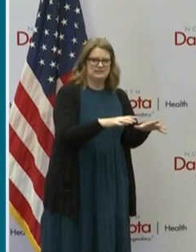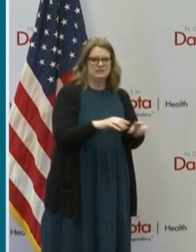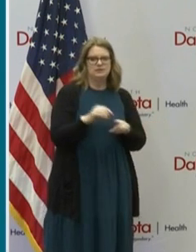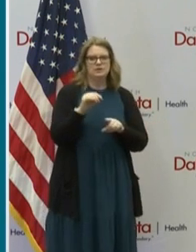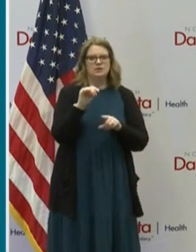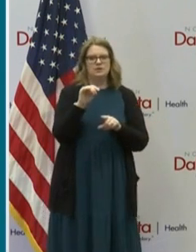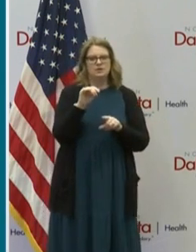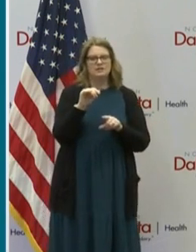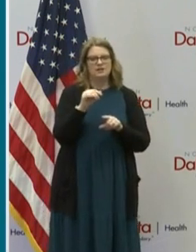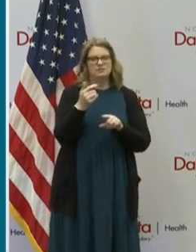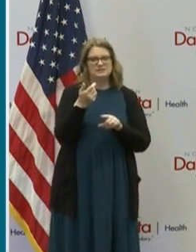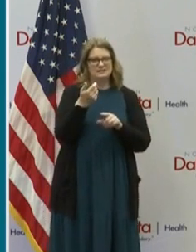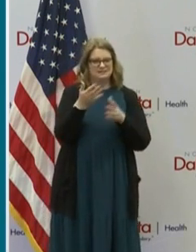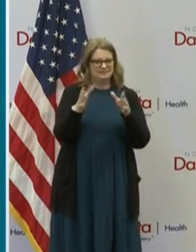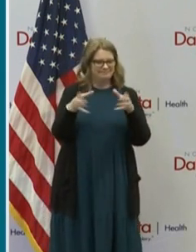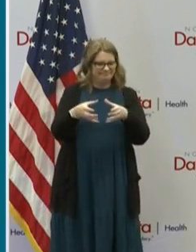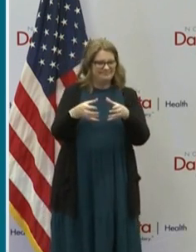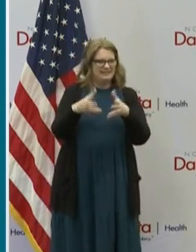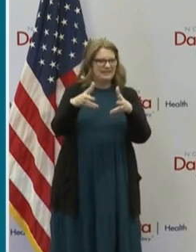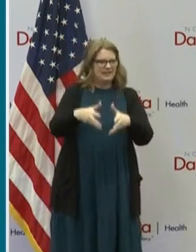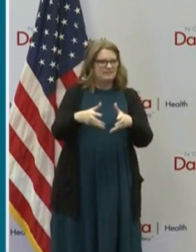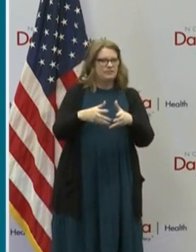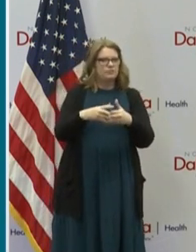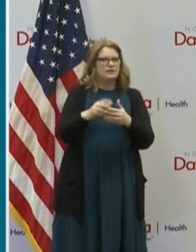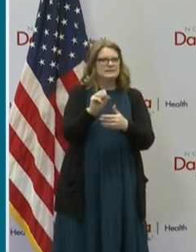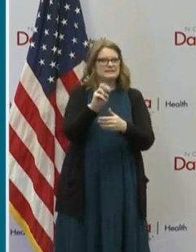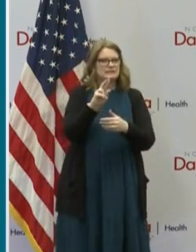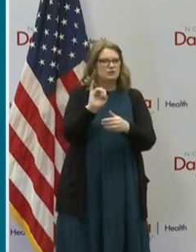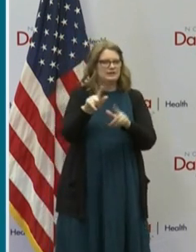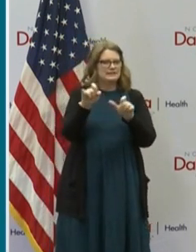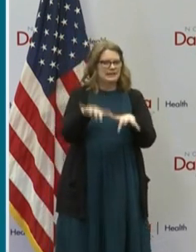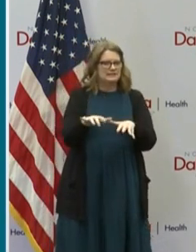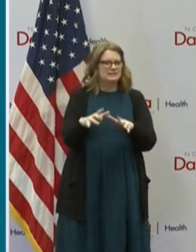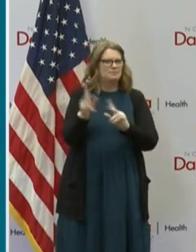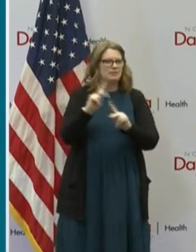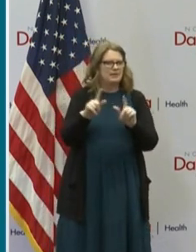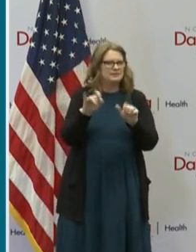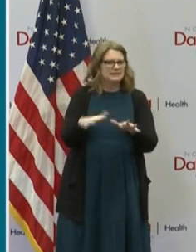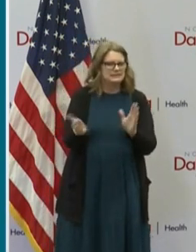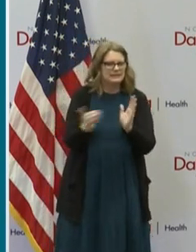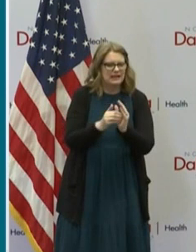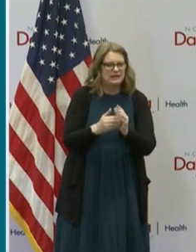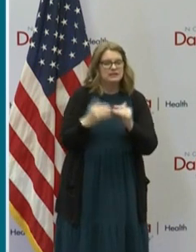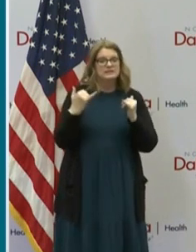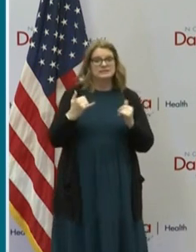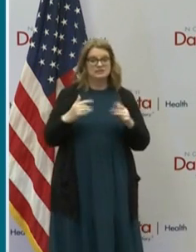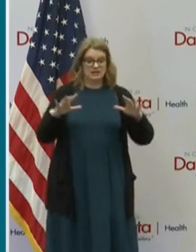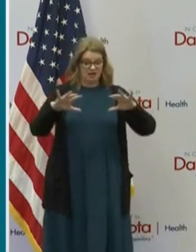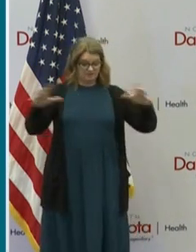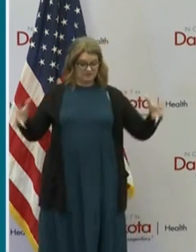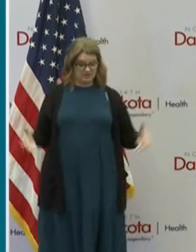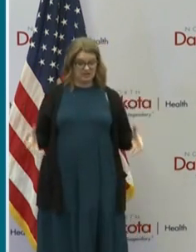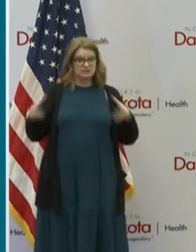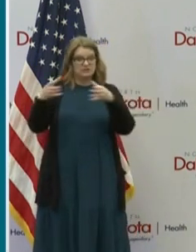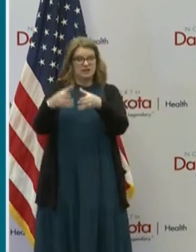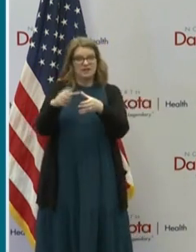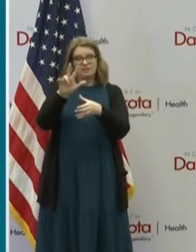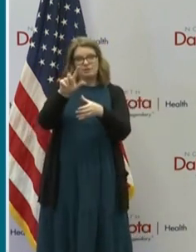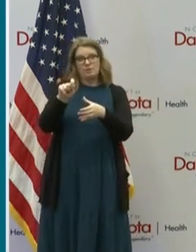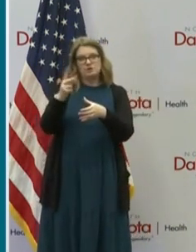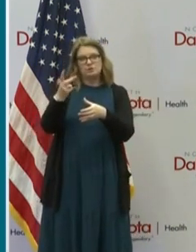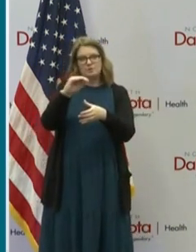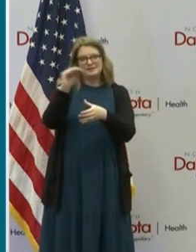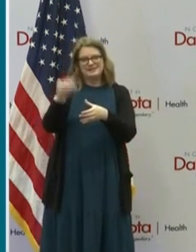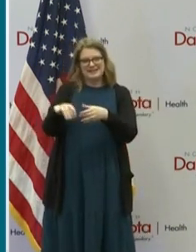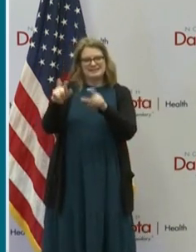those were repeats or serial tests. That brings today's positive rate to 3.2%. And so what